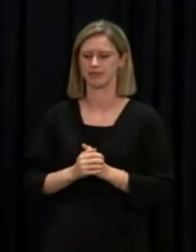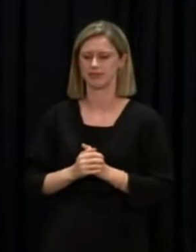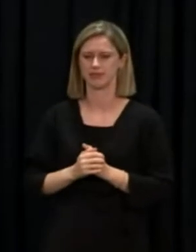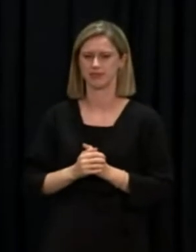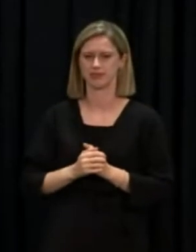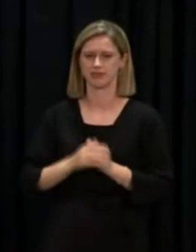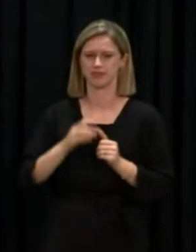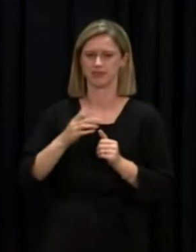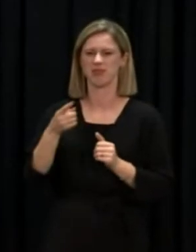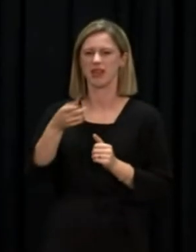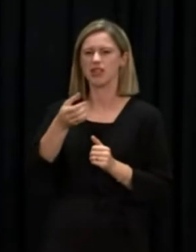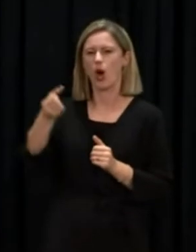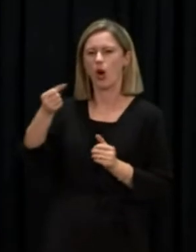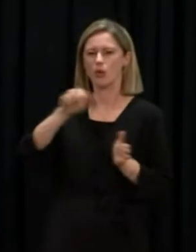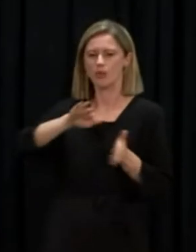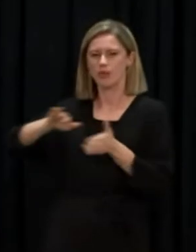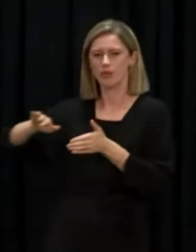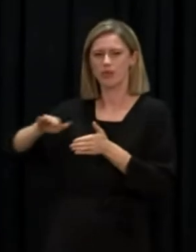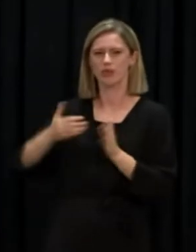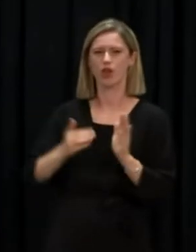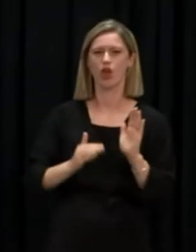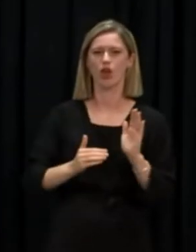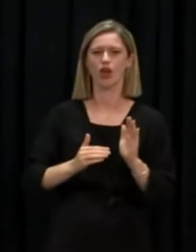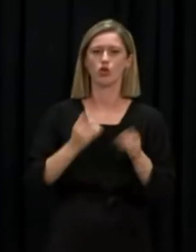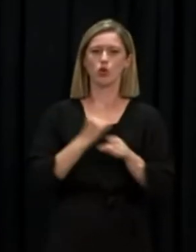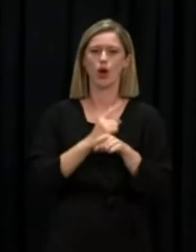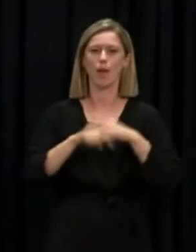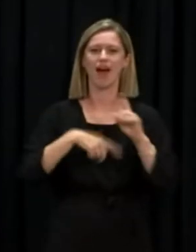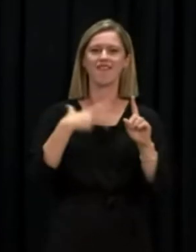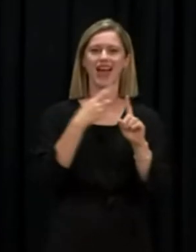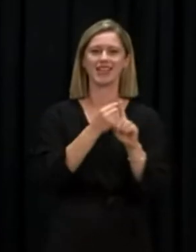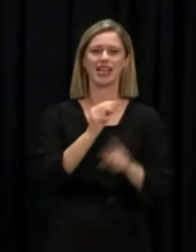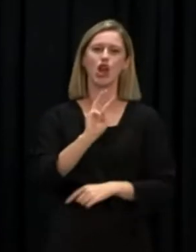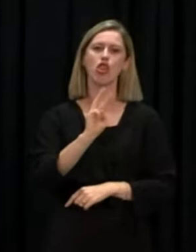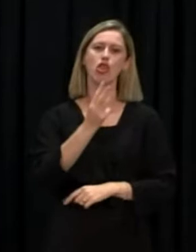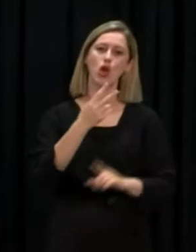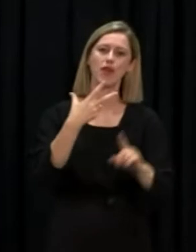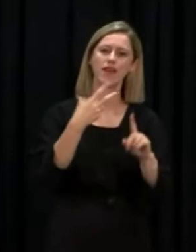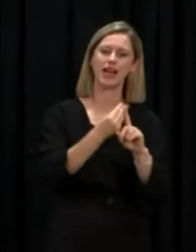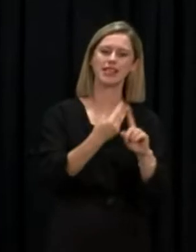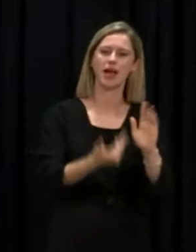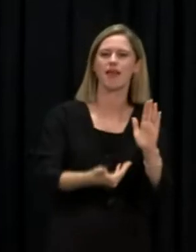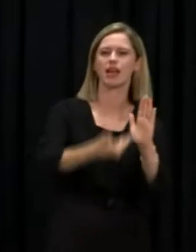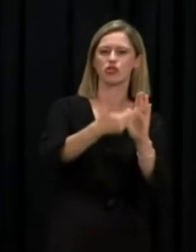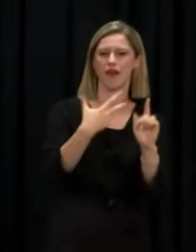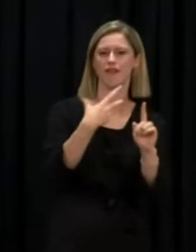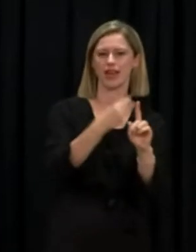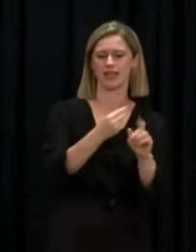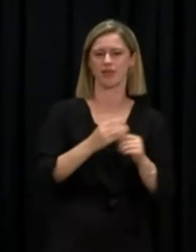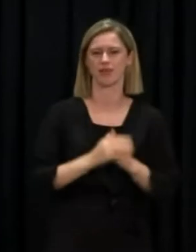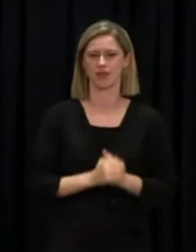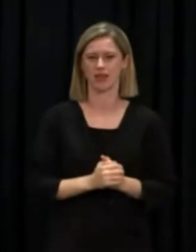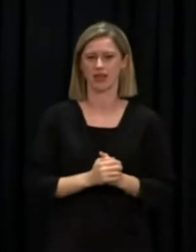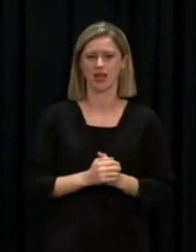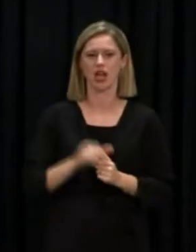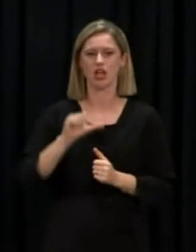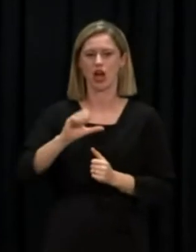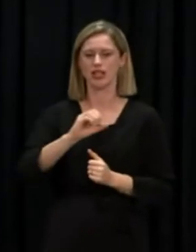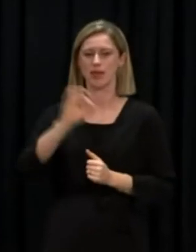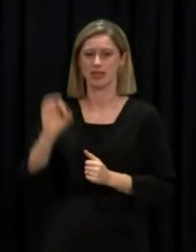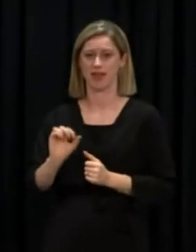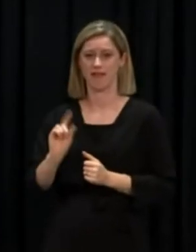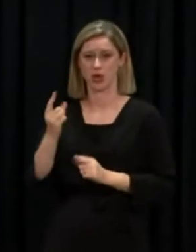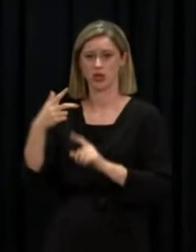to boosters. An eligible population now at 90% first dose and 81% fully